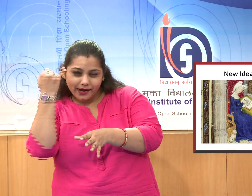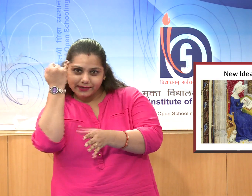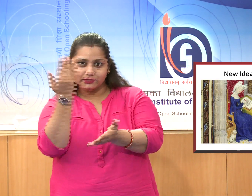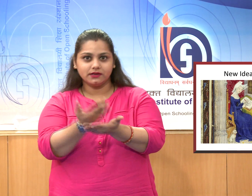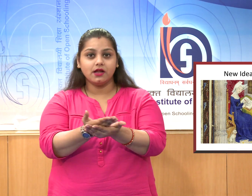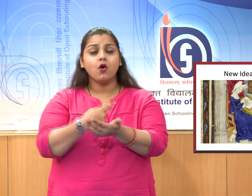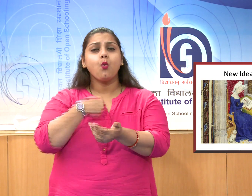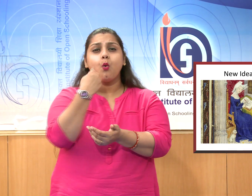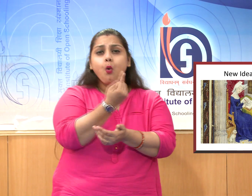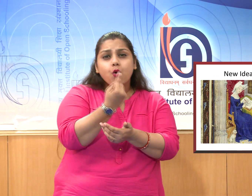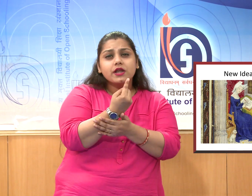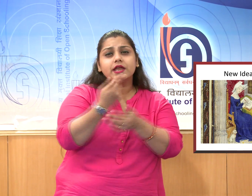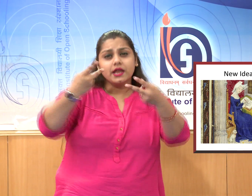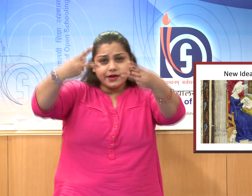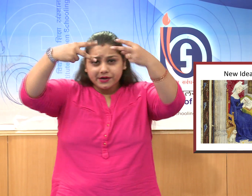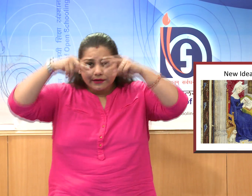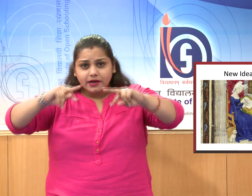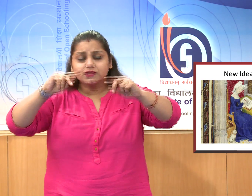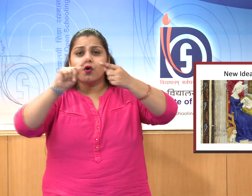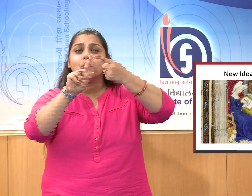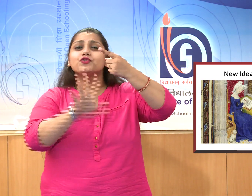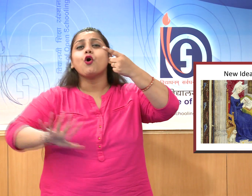not only transformed Europe